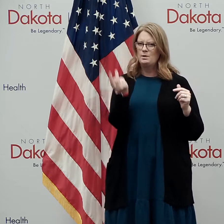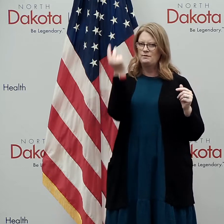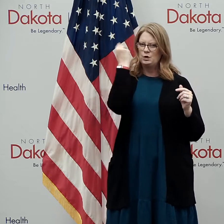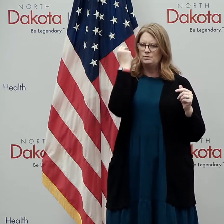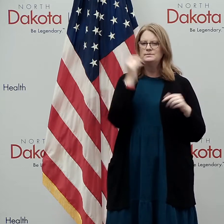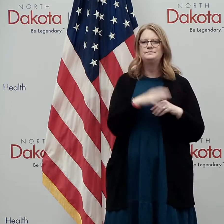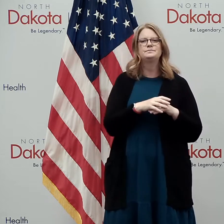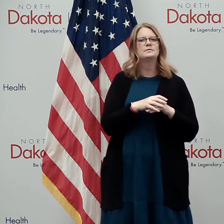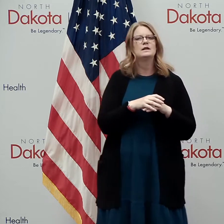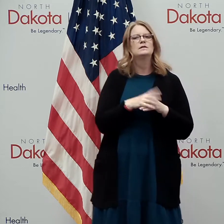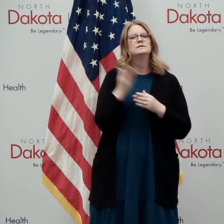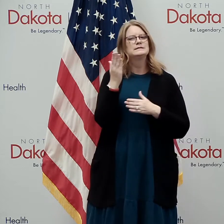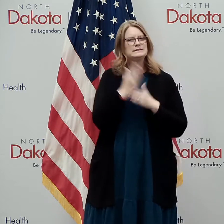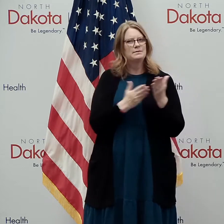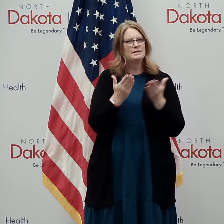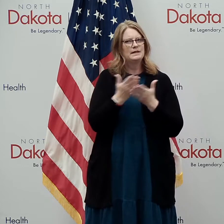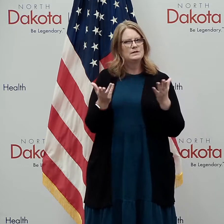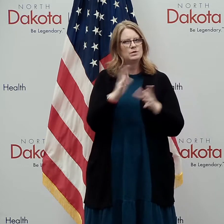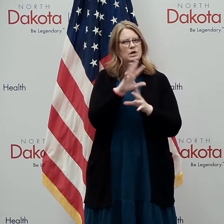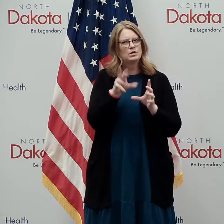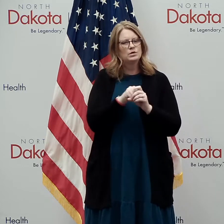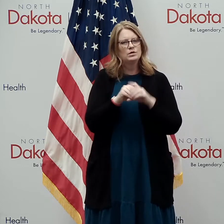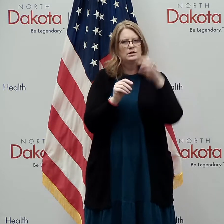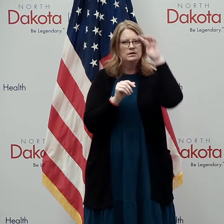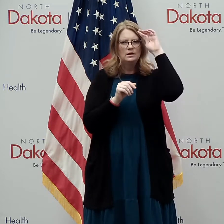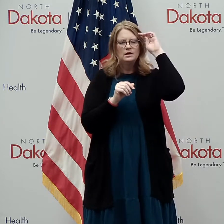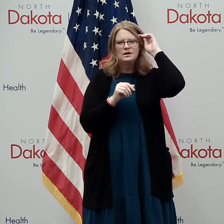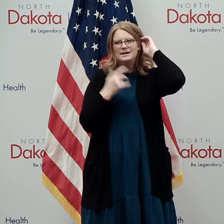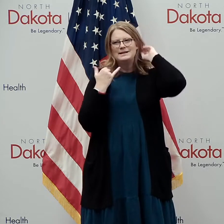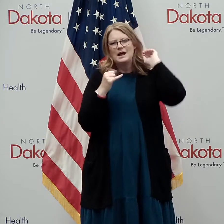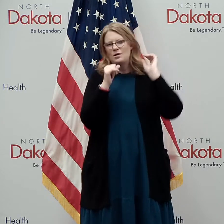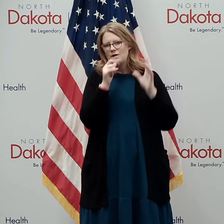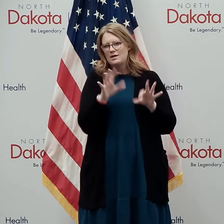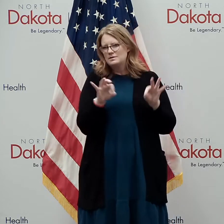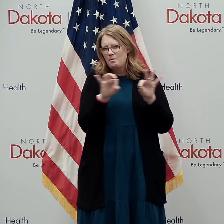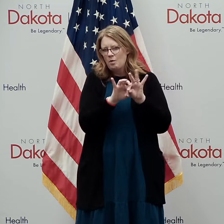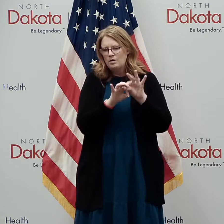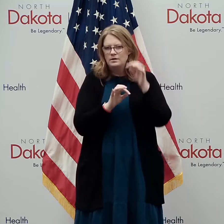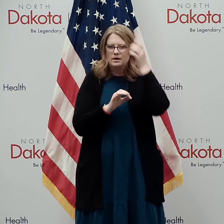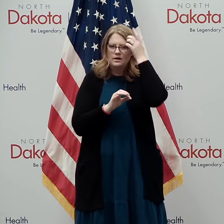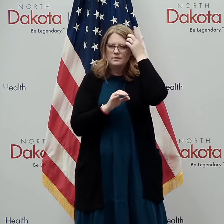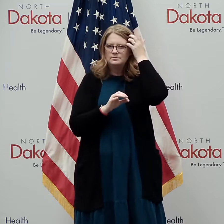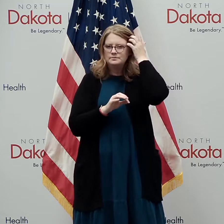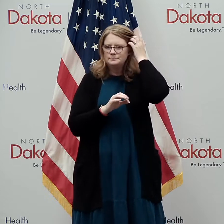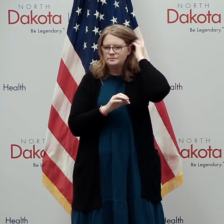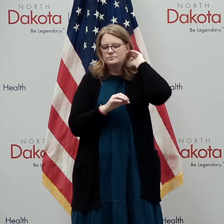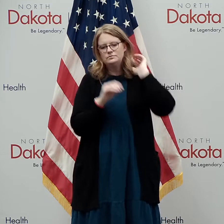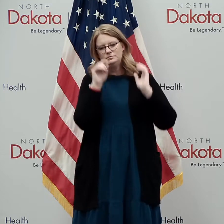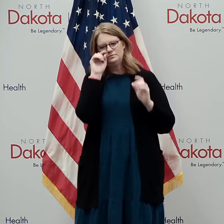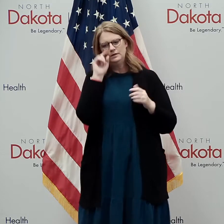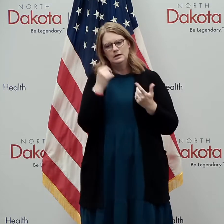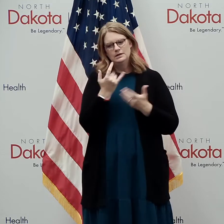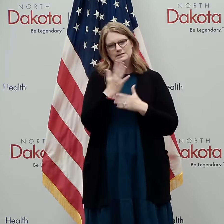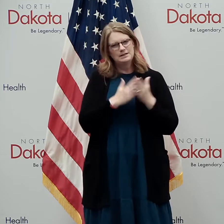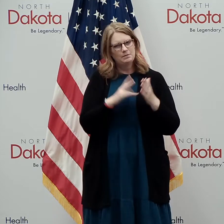of the factors that we included in those 11 aren't as relevant now, and some of those factors that we included we're not able to get.